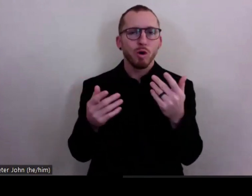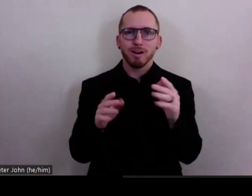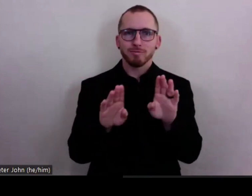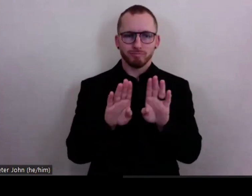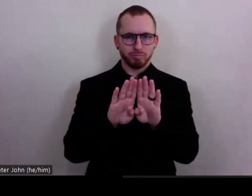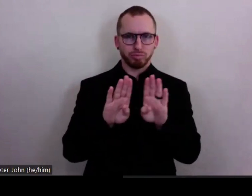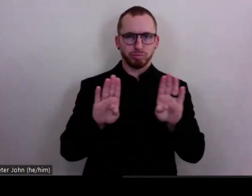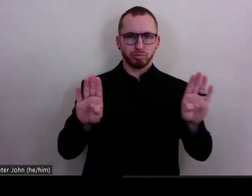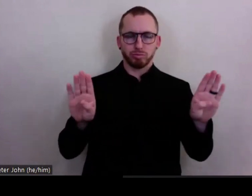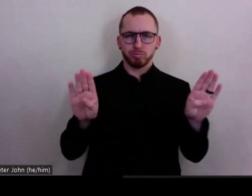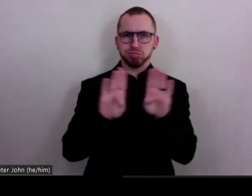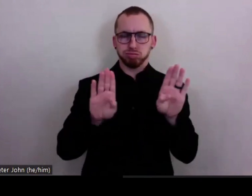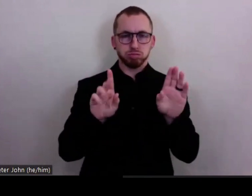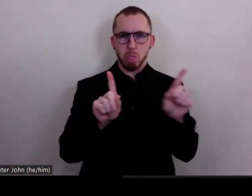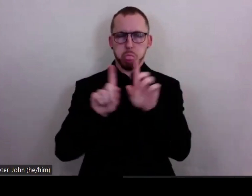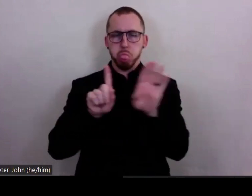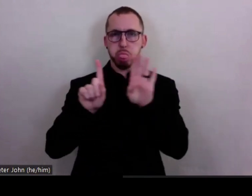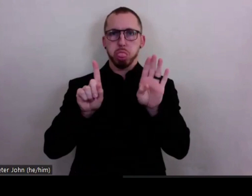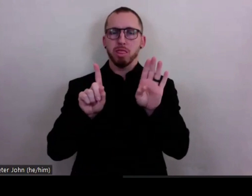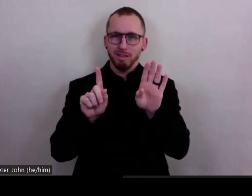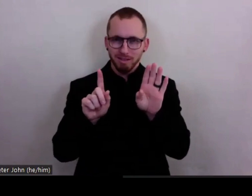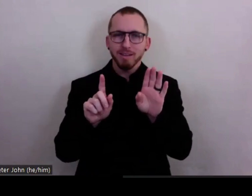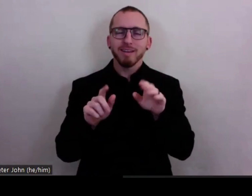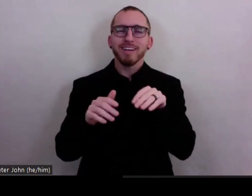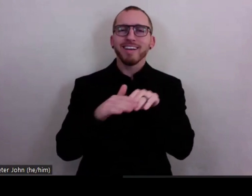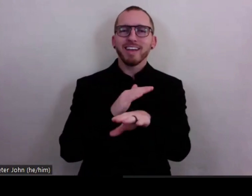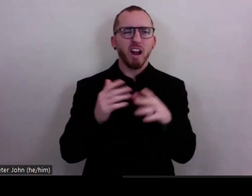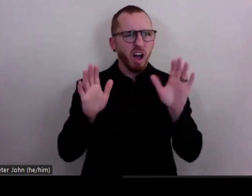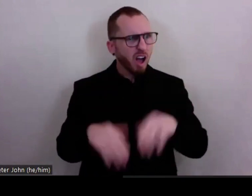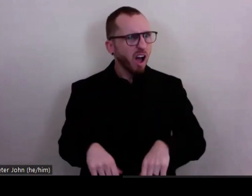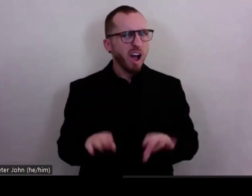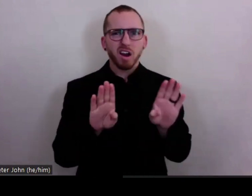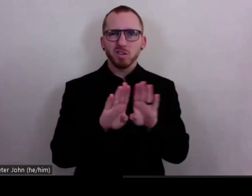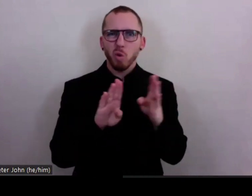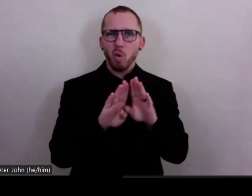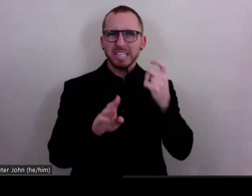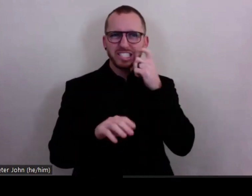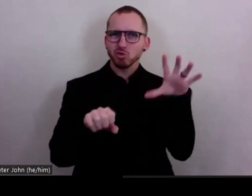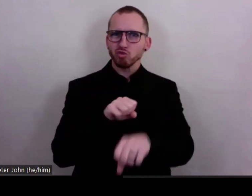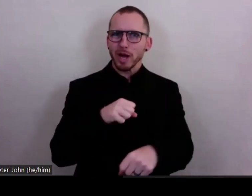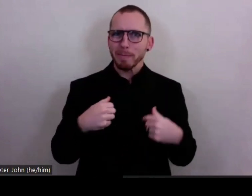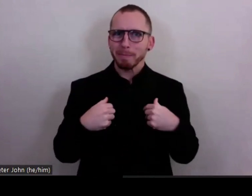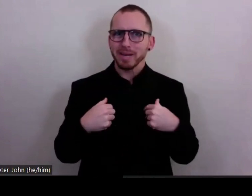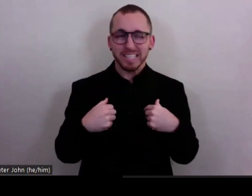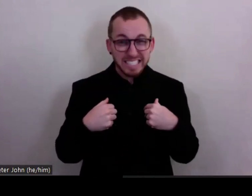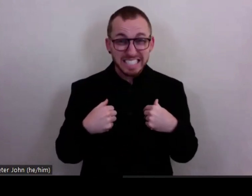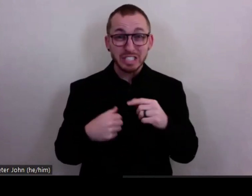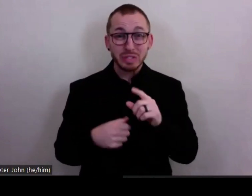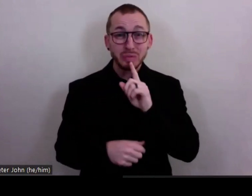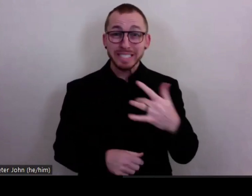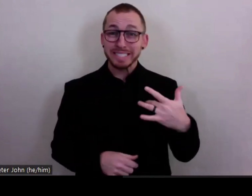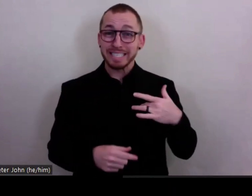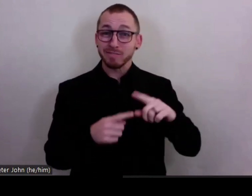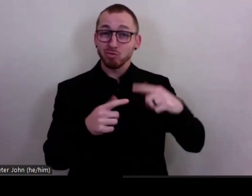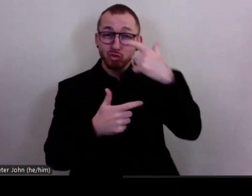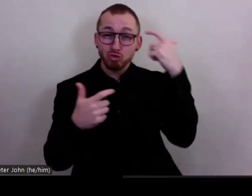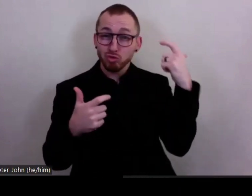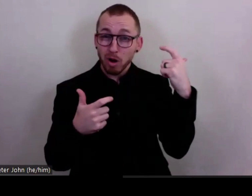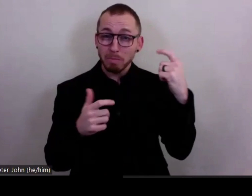look internally as people in that room, and then globally as, you know, folks who are,